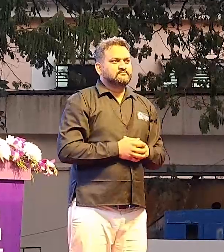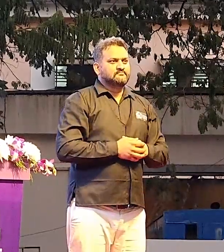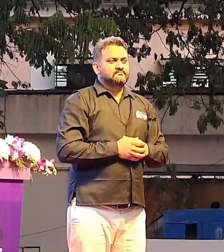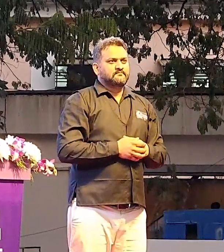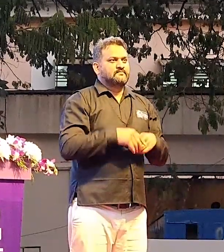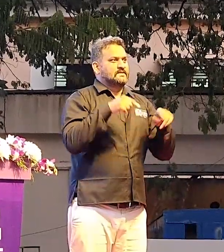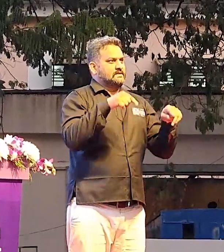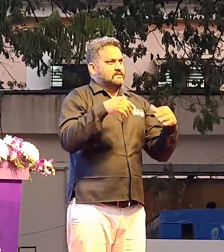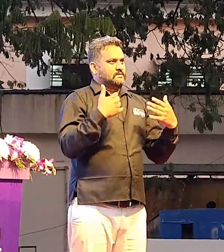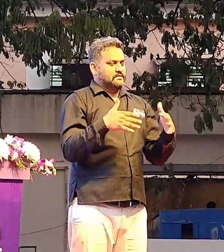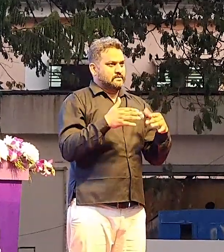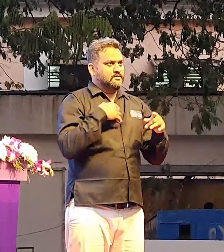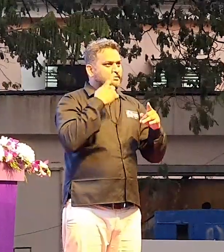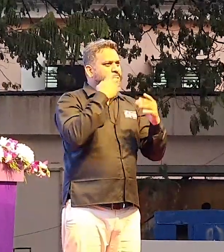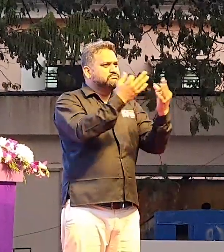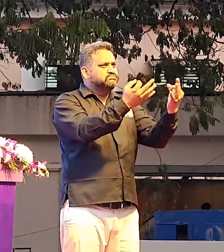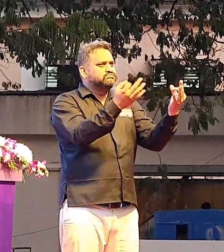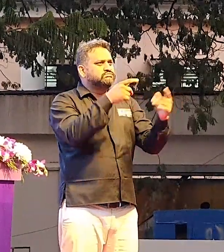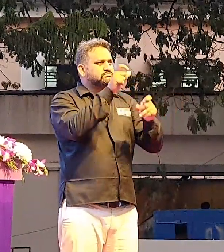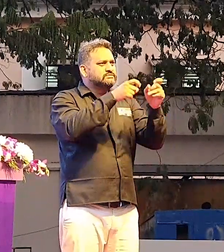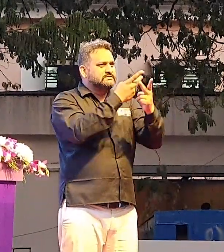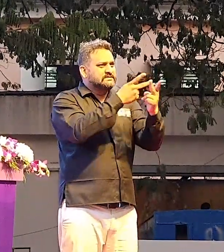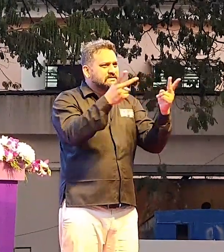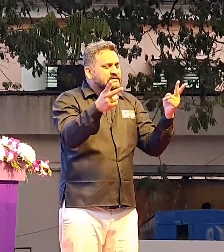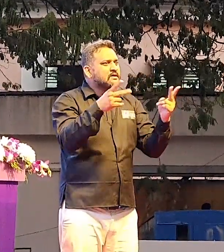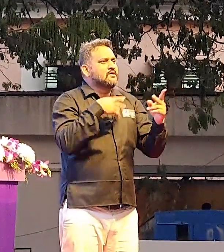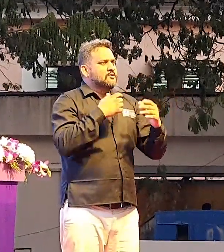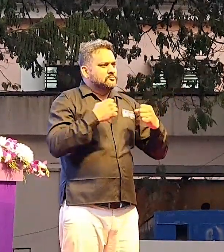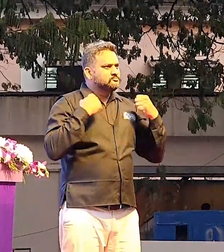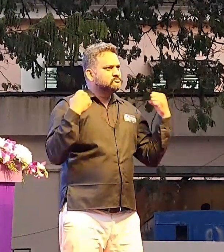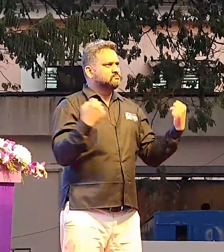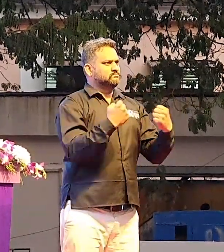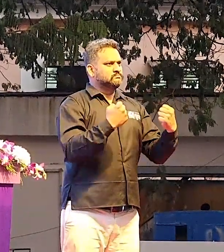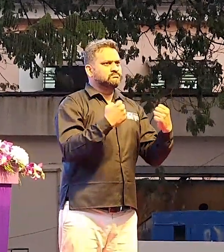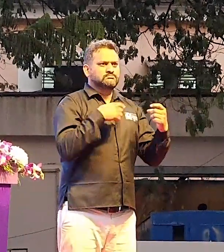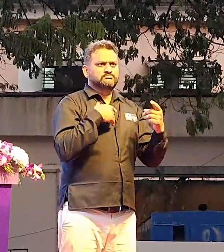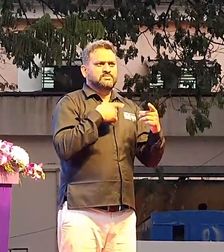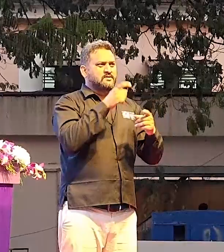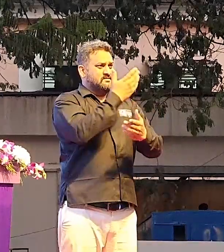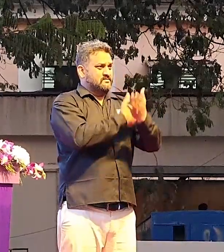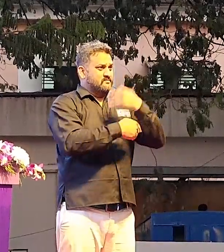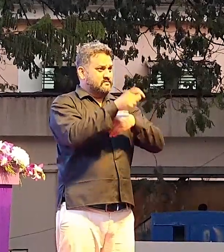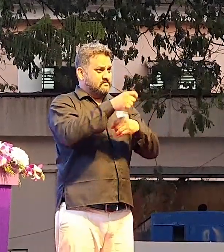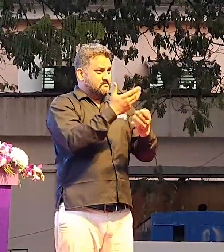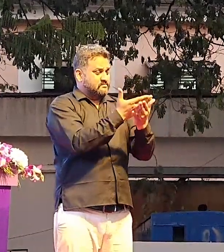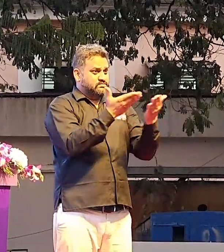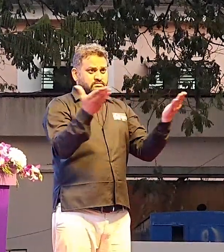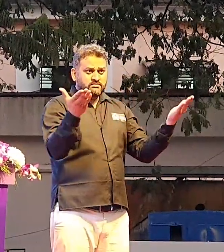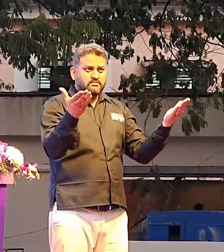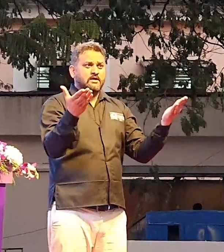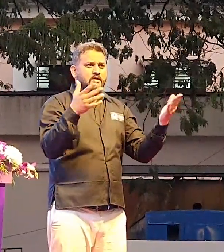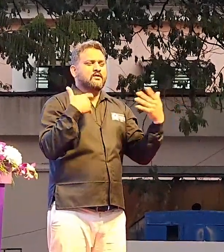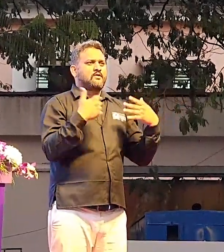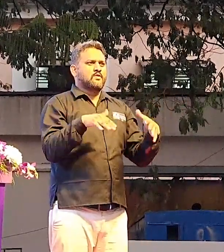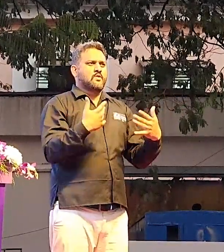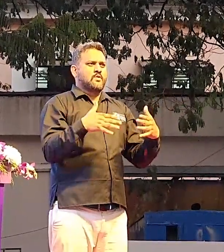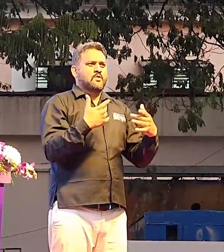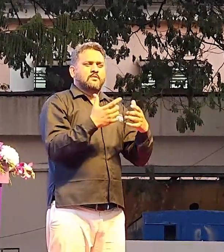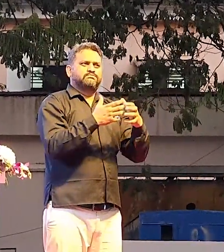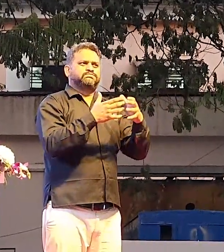Blessed with infinite talent and indomitable courage, our Divyangjan face and